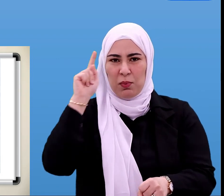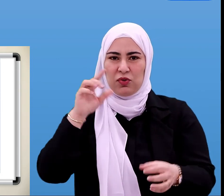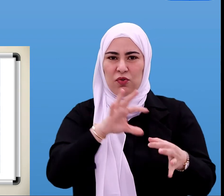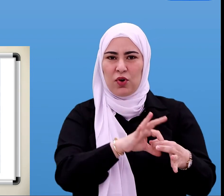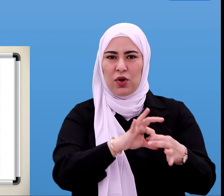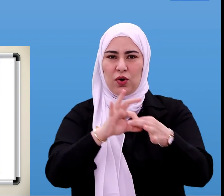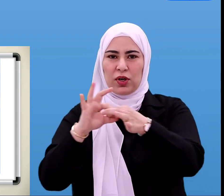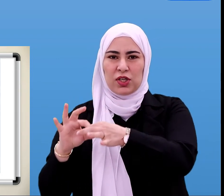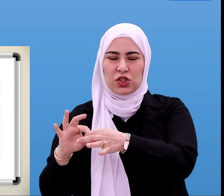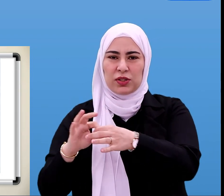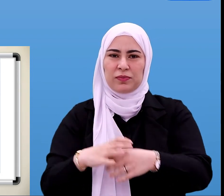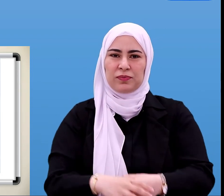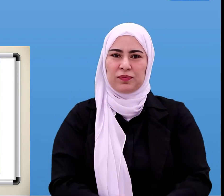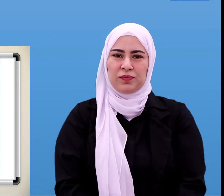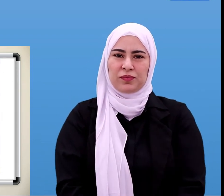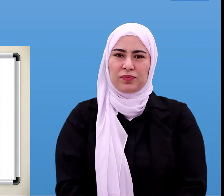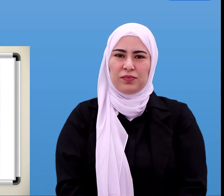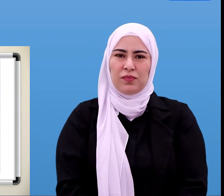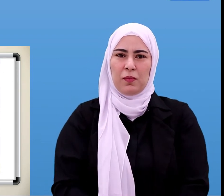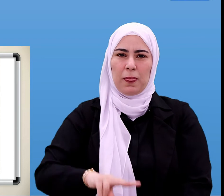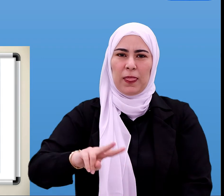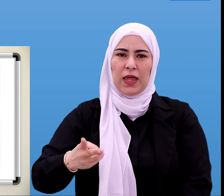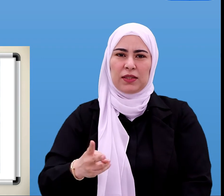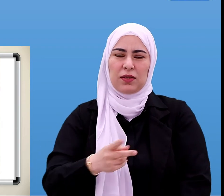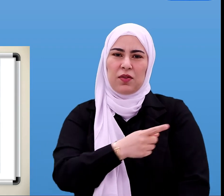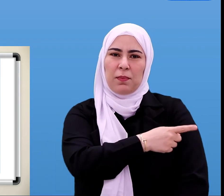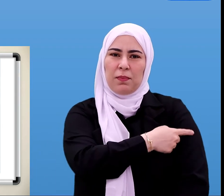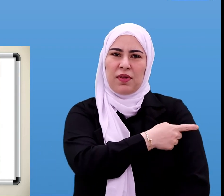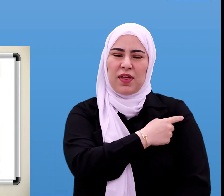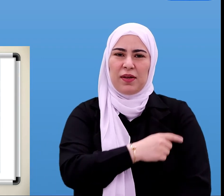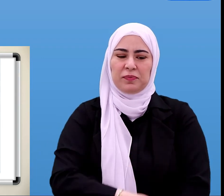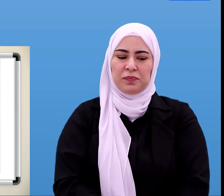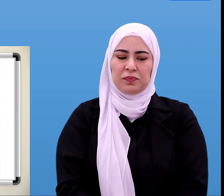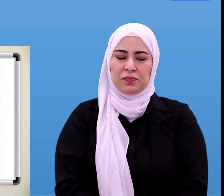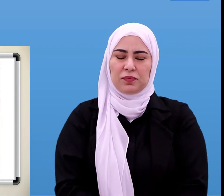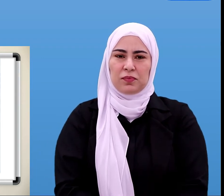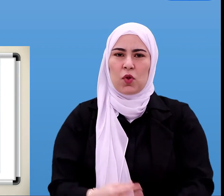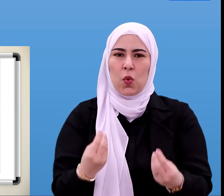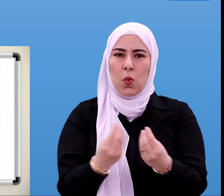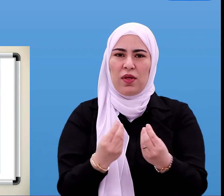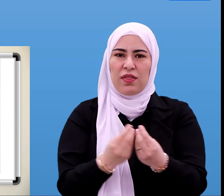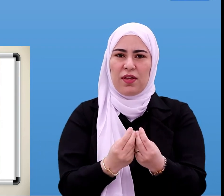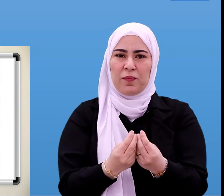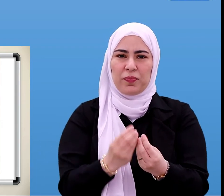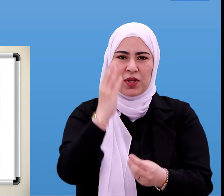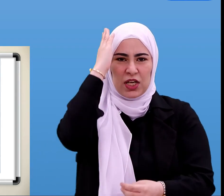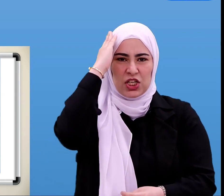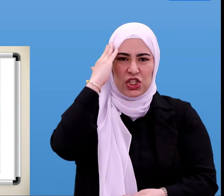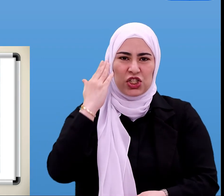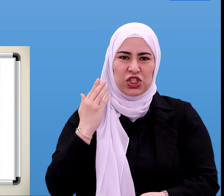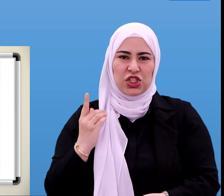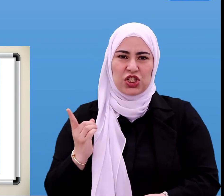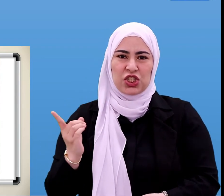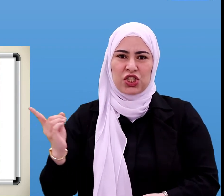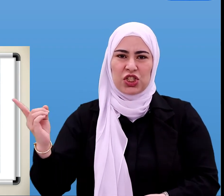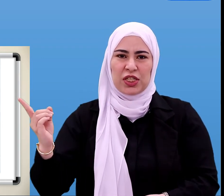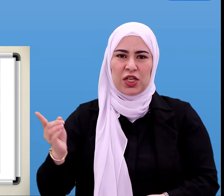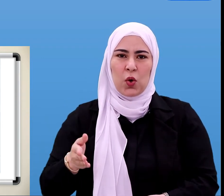them. Another example is with. She went to the mall with her friends. So you